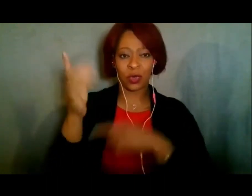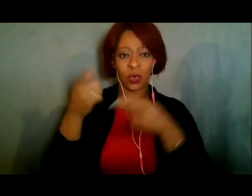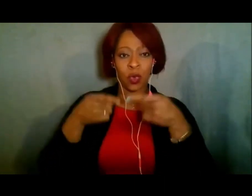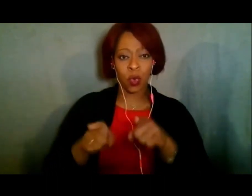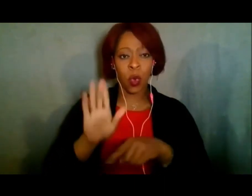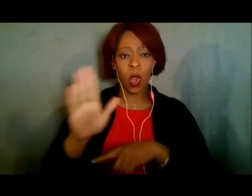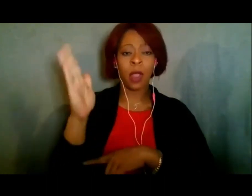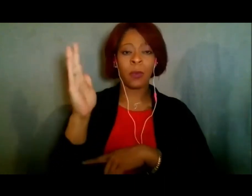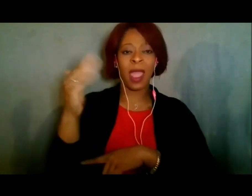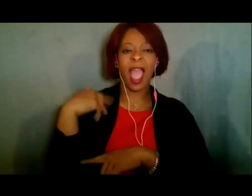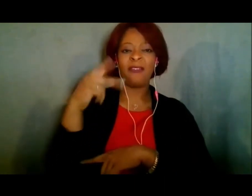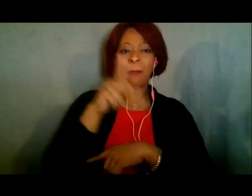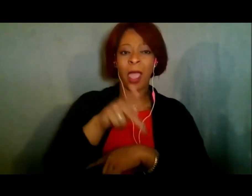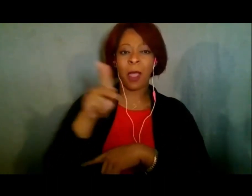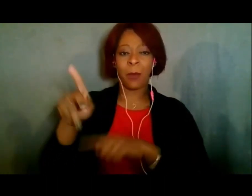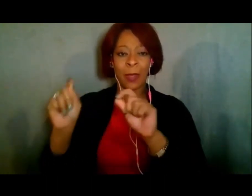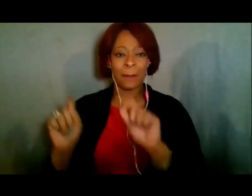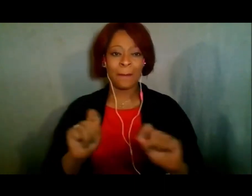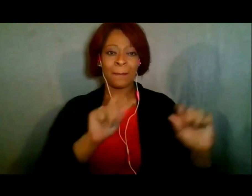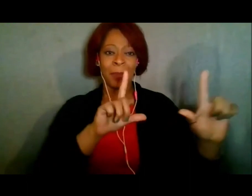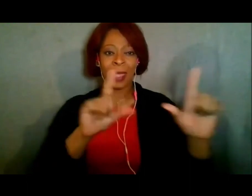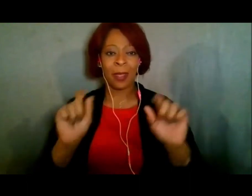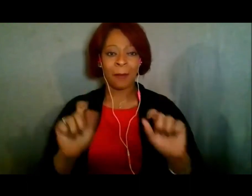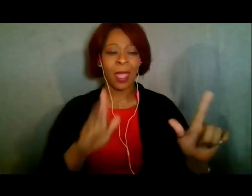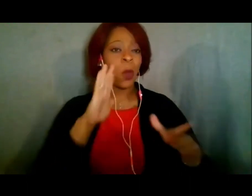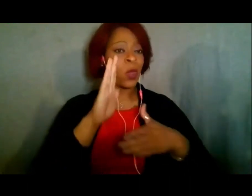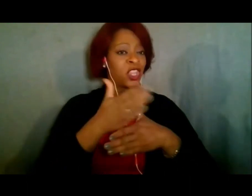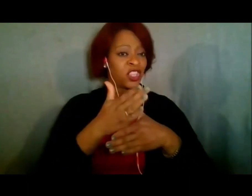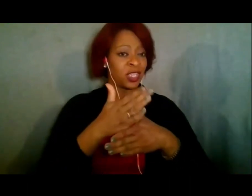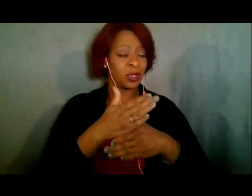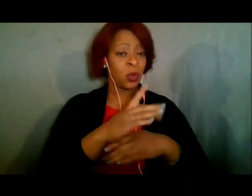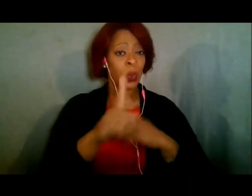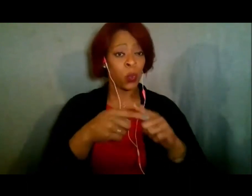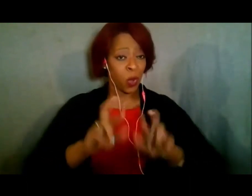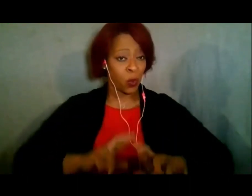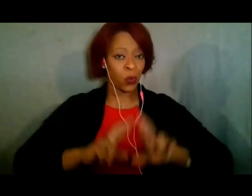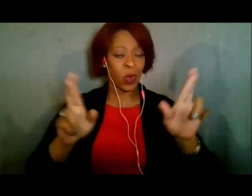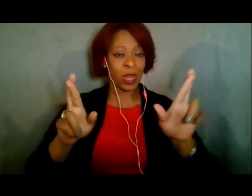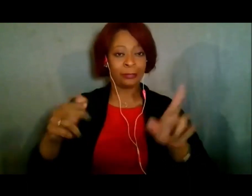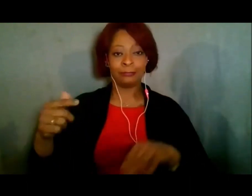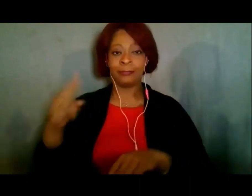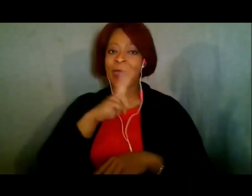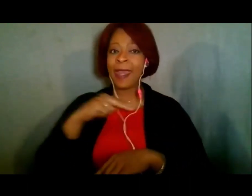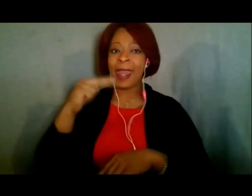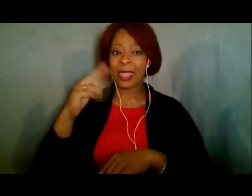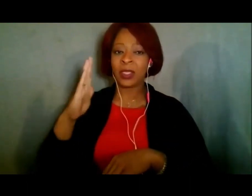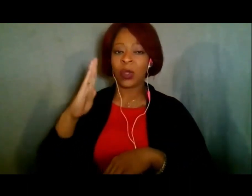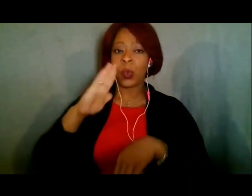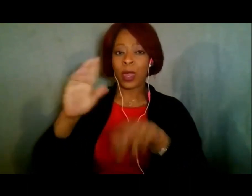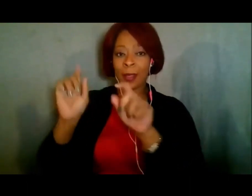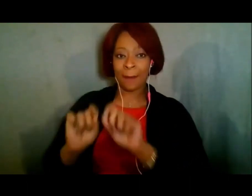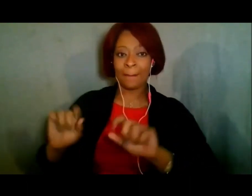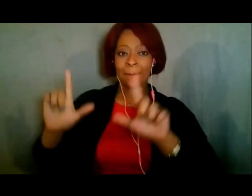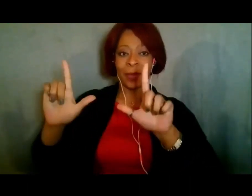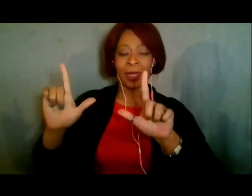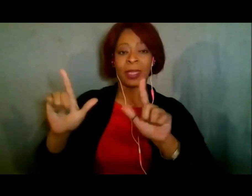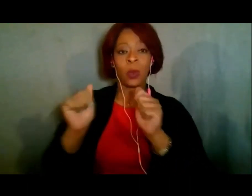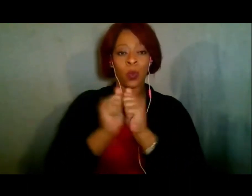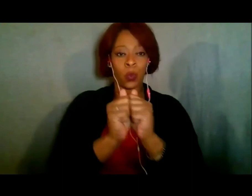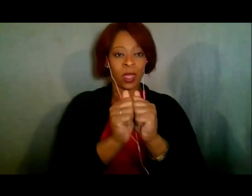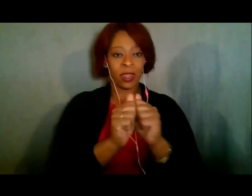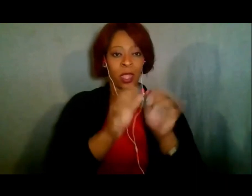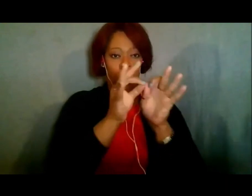few PowerPoint slides to share. So when she's ready for those, I will share my screen and spotlight Brenda. At